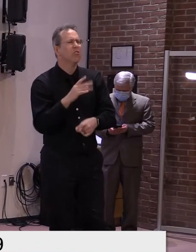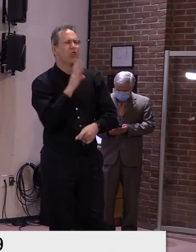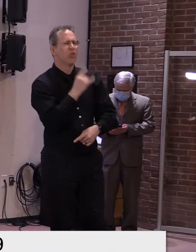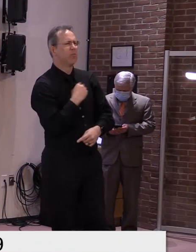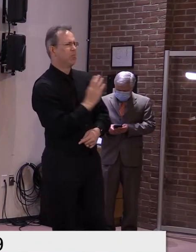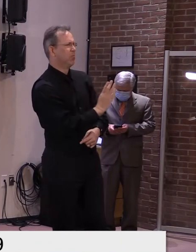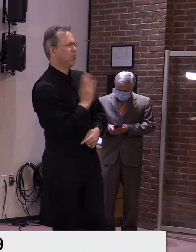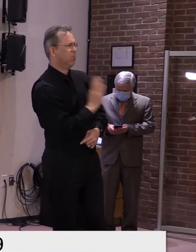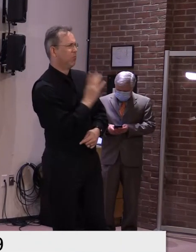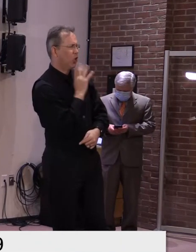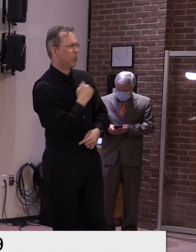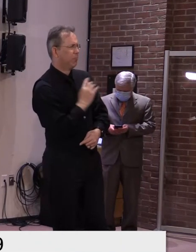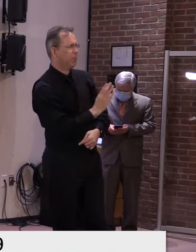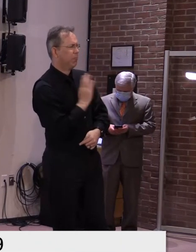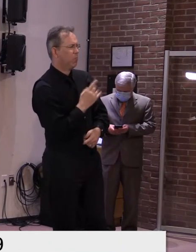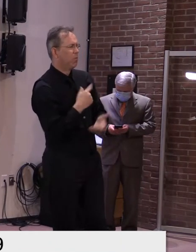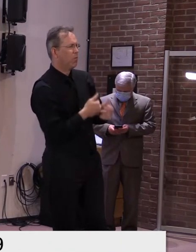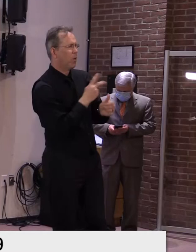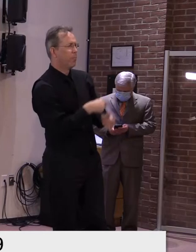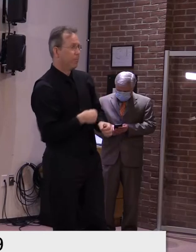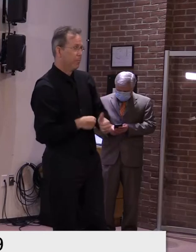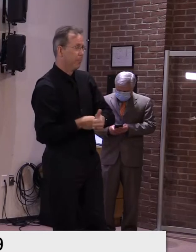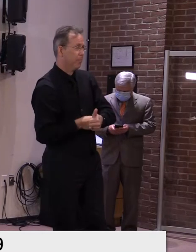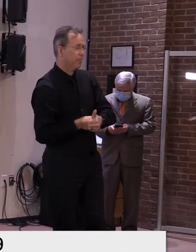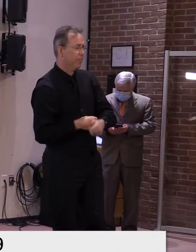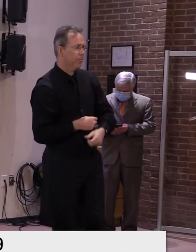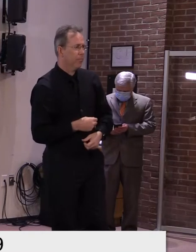Okay. Thanks very much. Welcome.